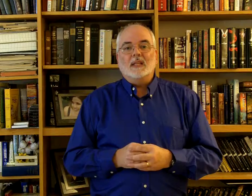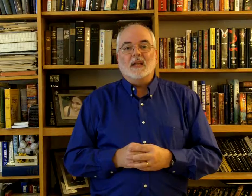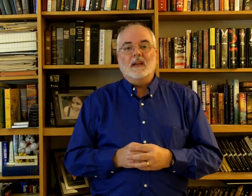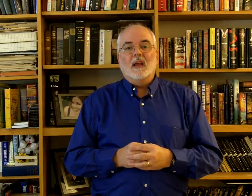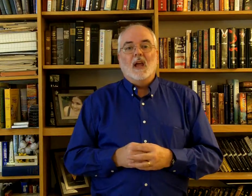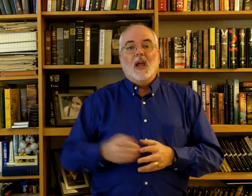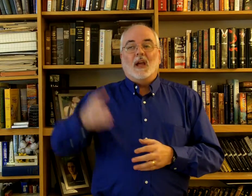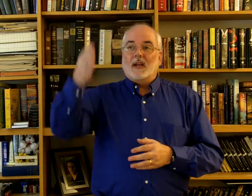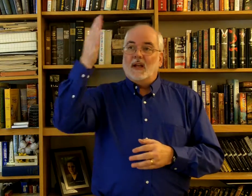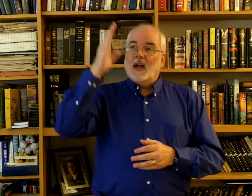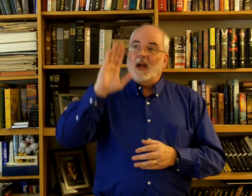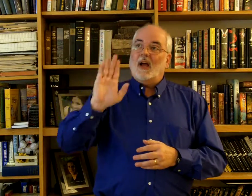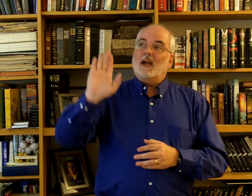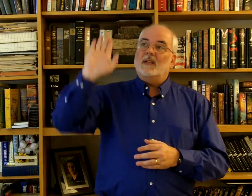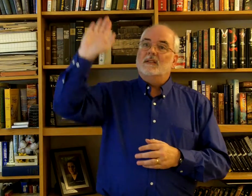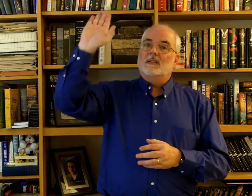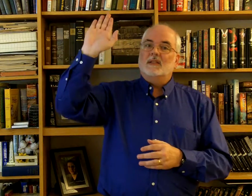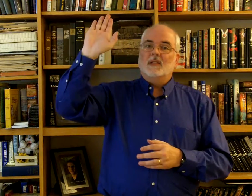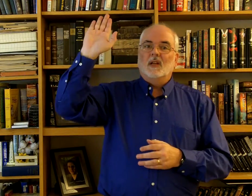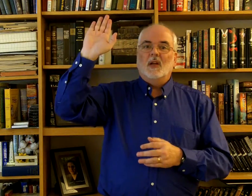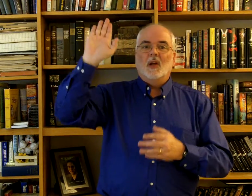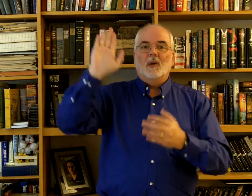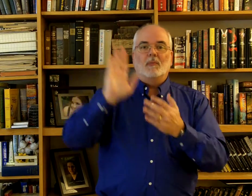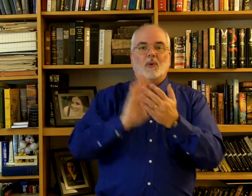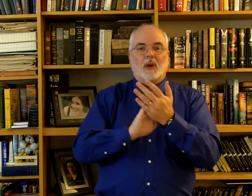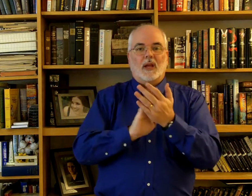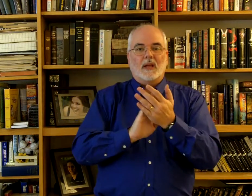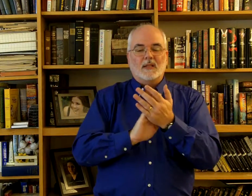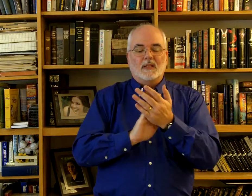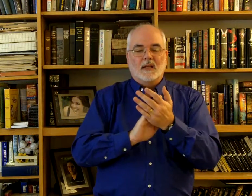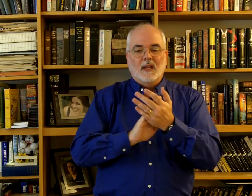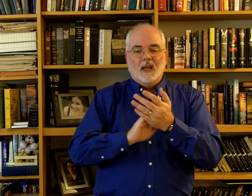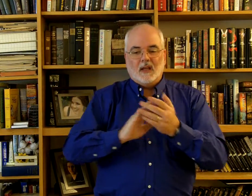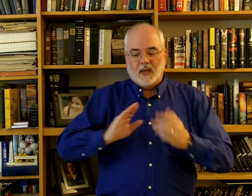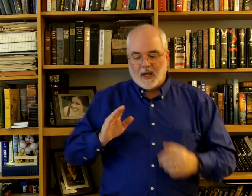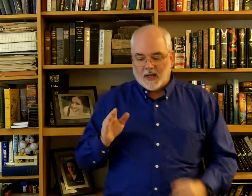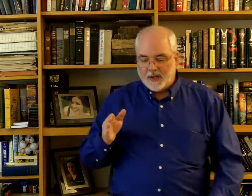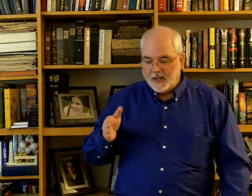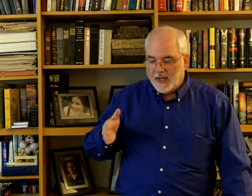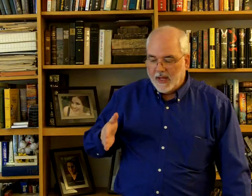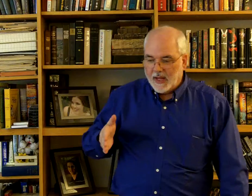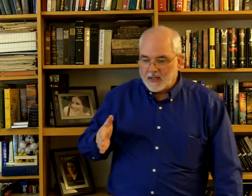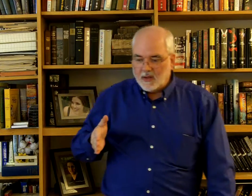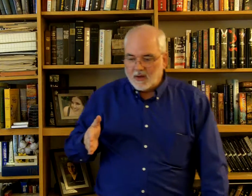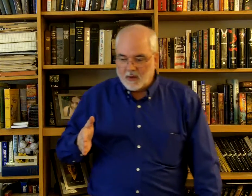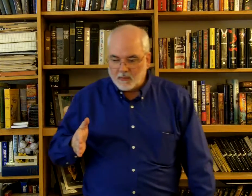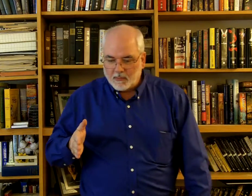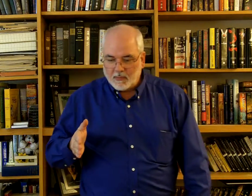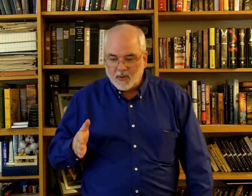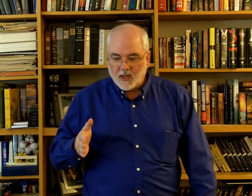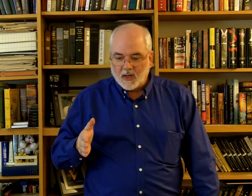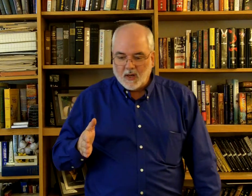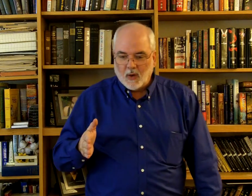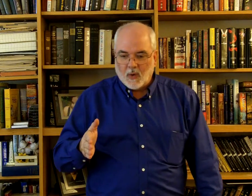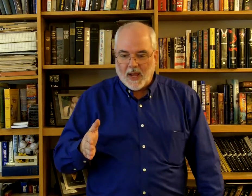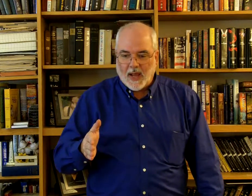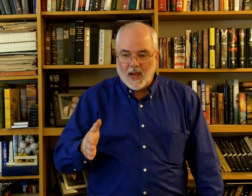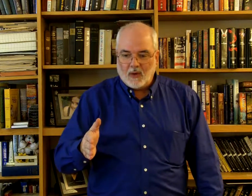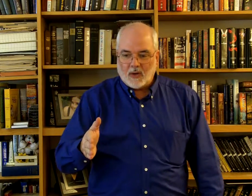Sing God's praise. God. If you're going to go out like